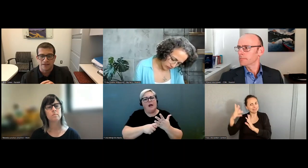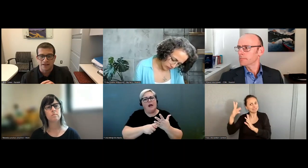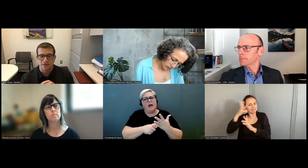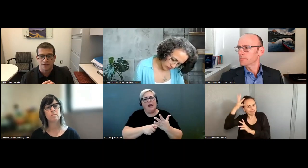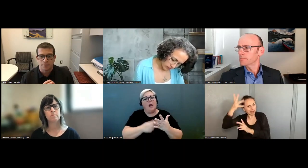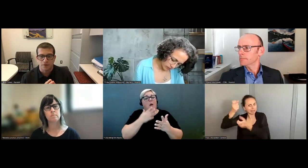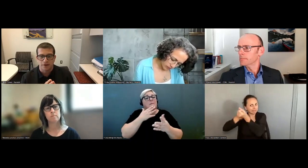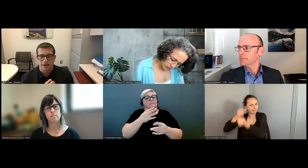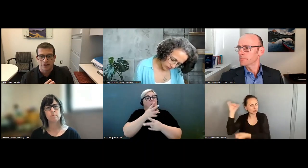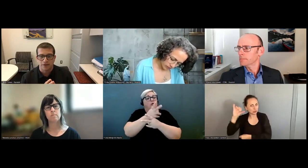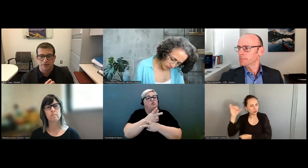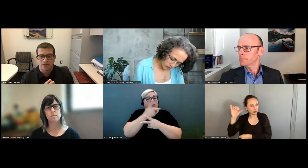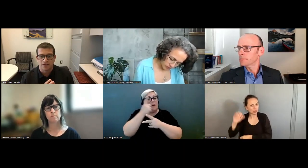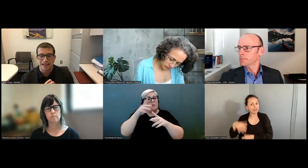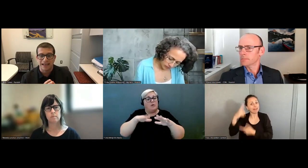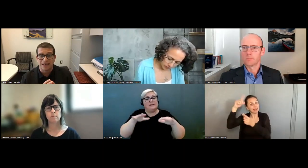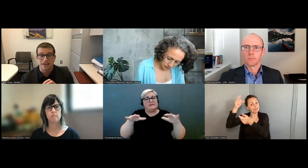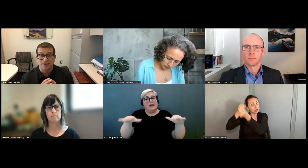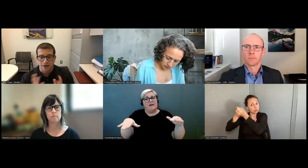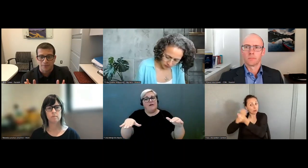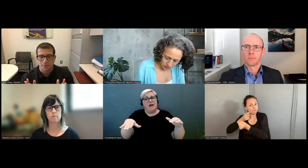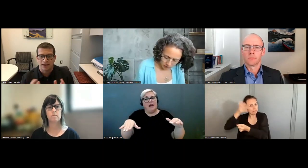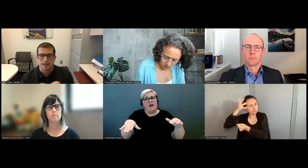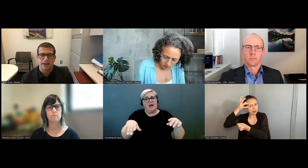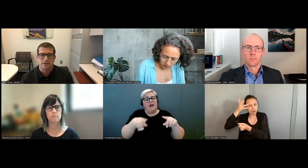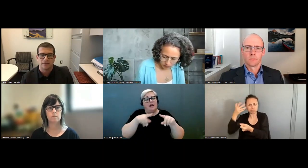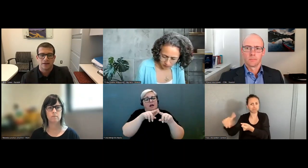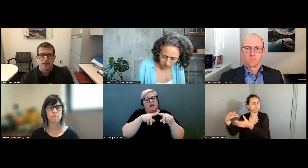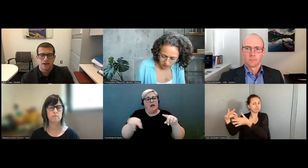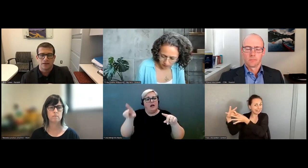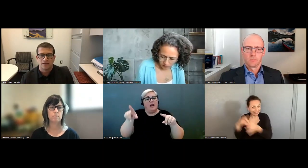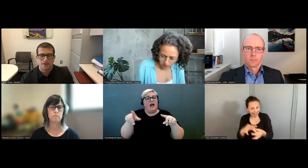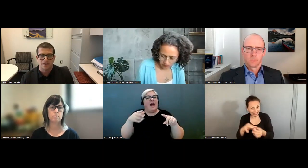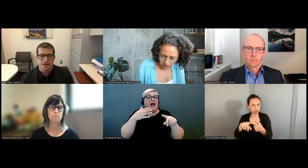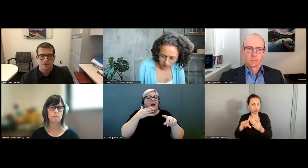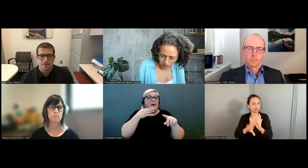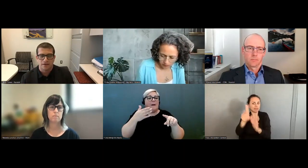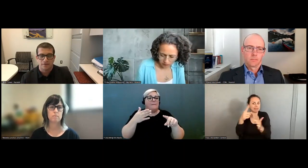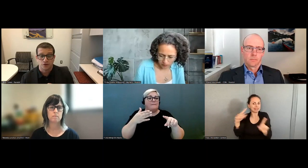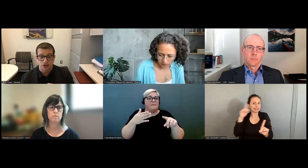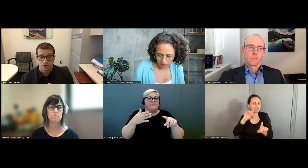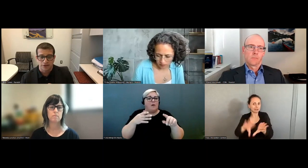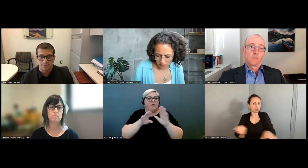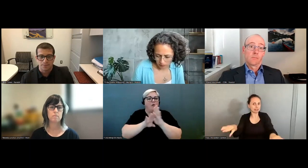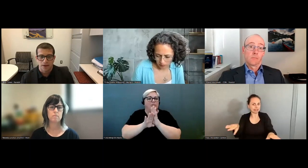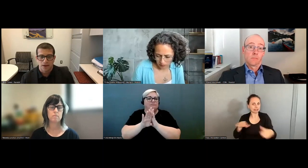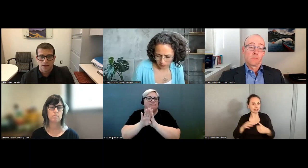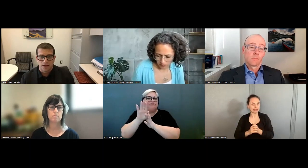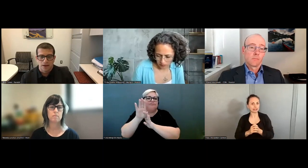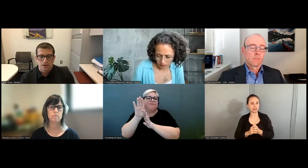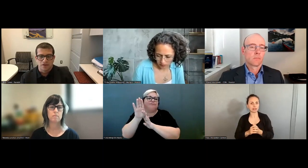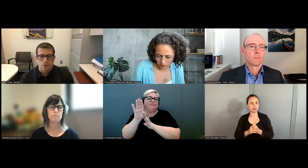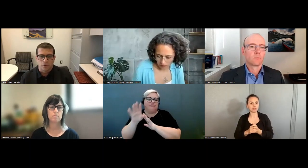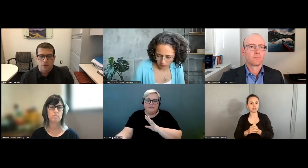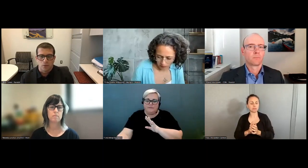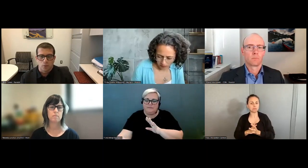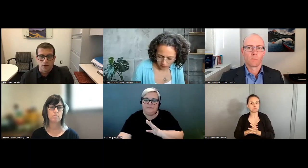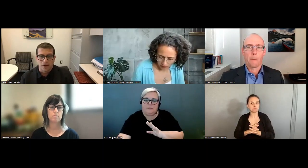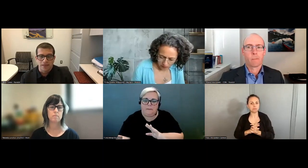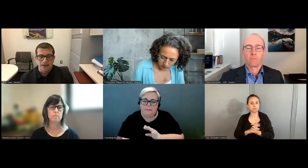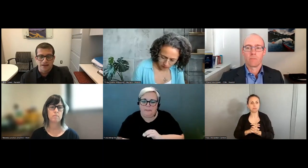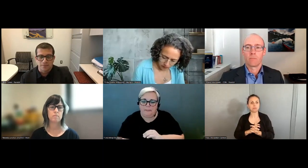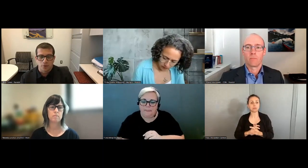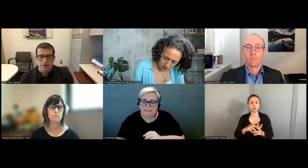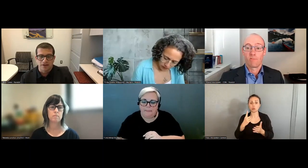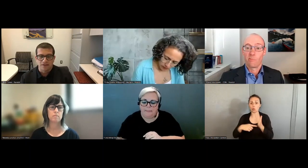And successful support for caregivers is inextricably linked to success for children. So what